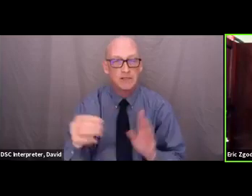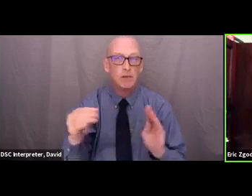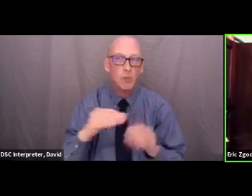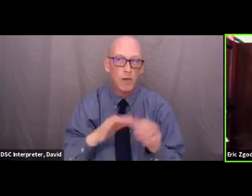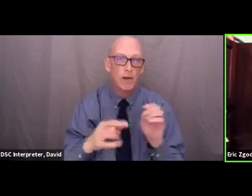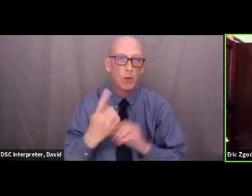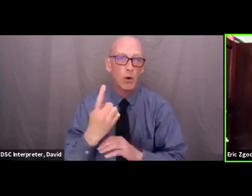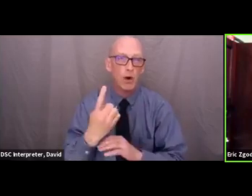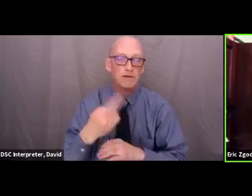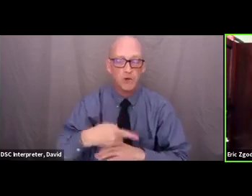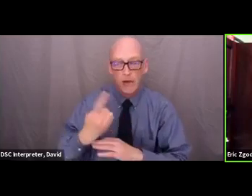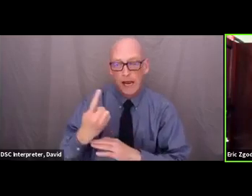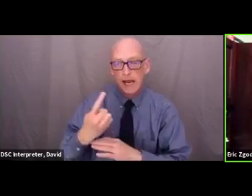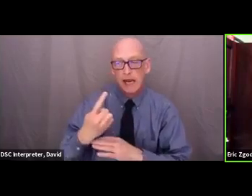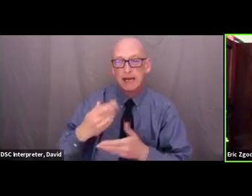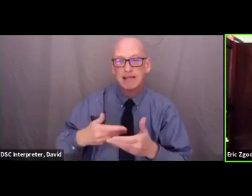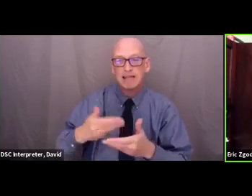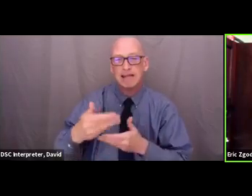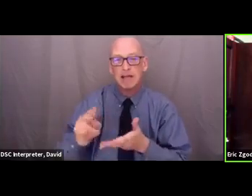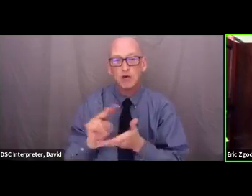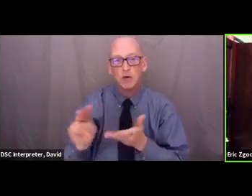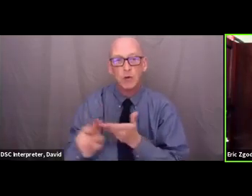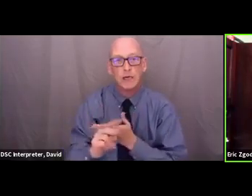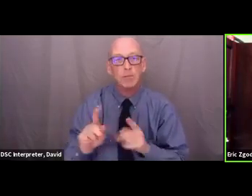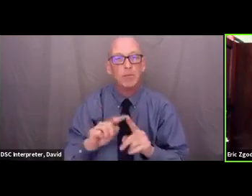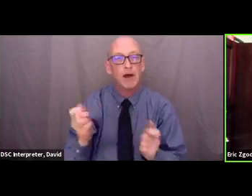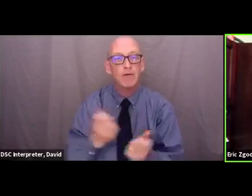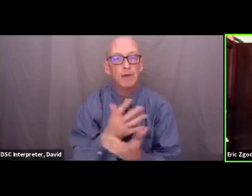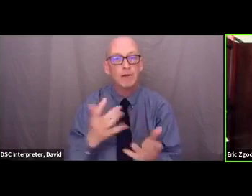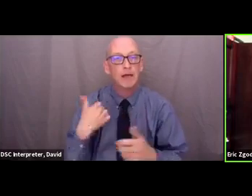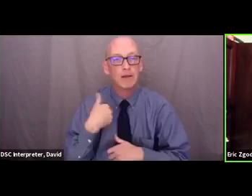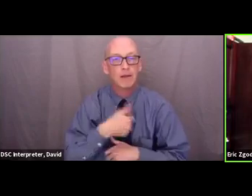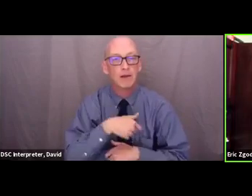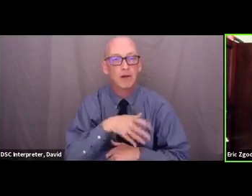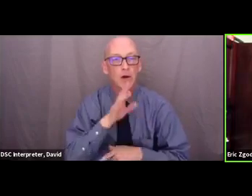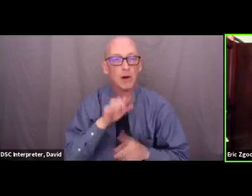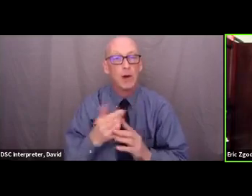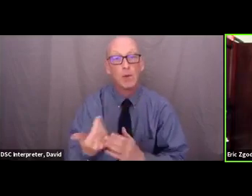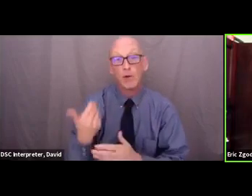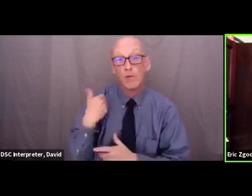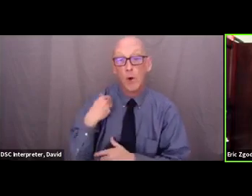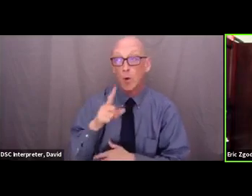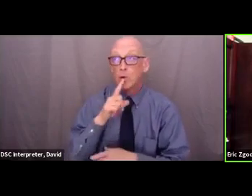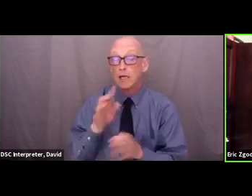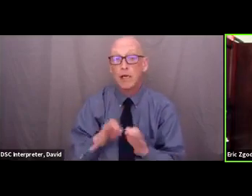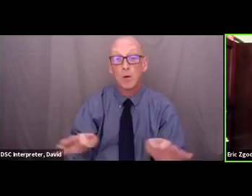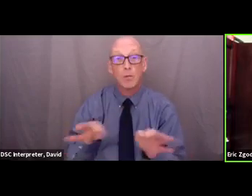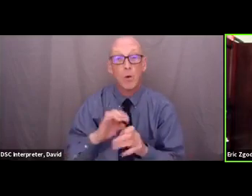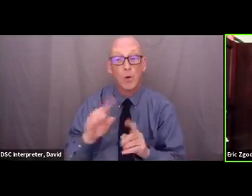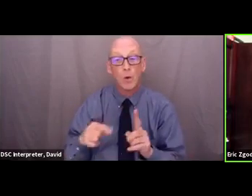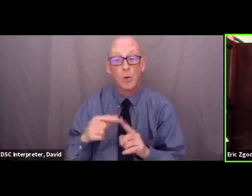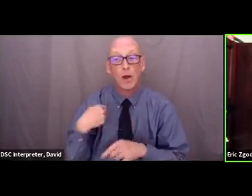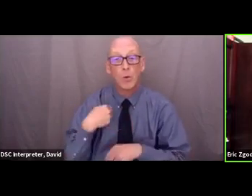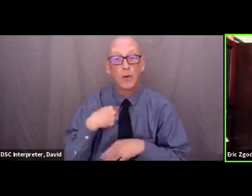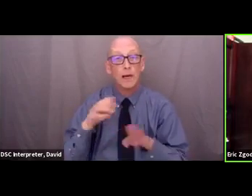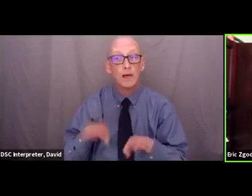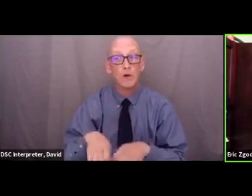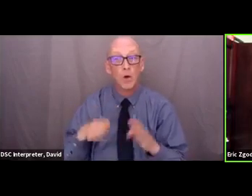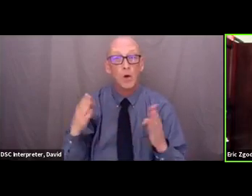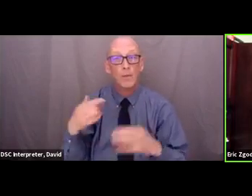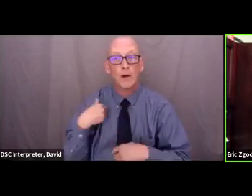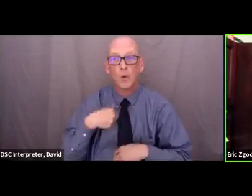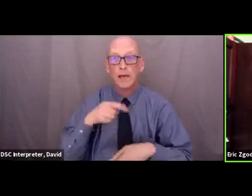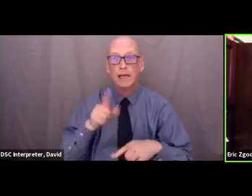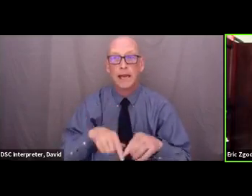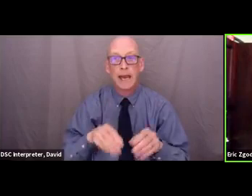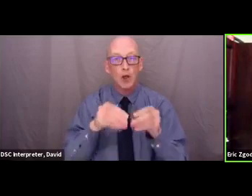and over the next couple of weeks, but all those things we've talked about before are really important as we're opening up. We cannot take our eye off the ball right now.